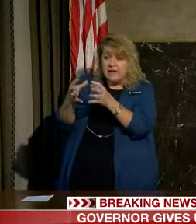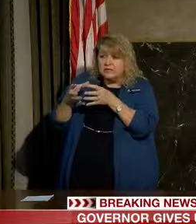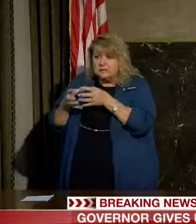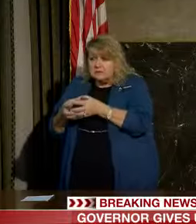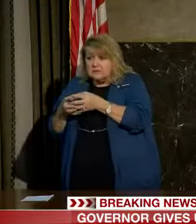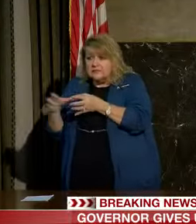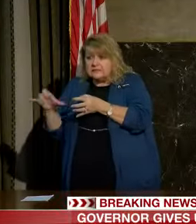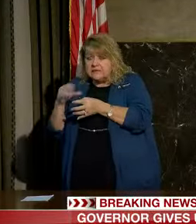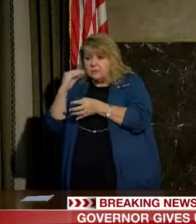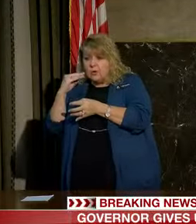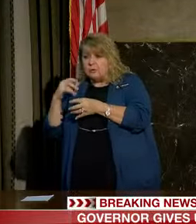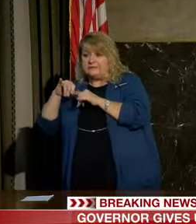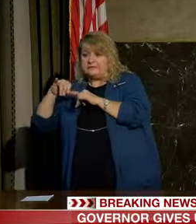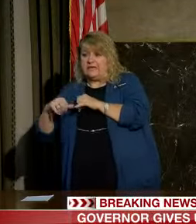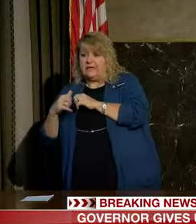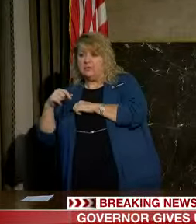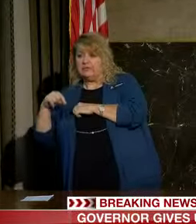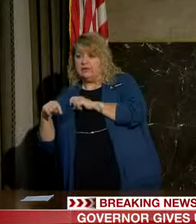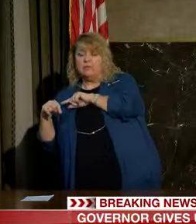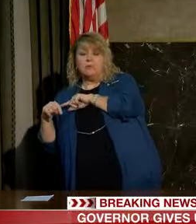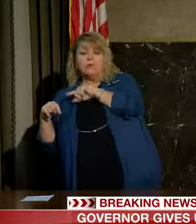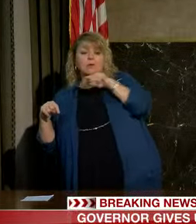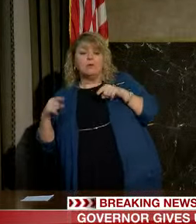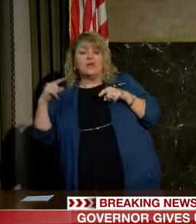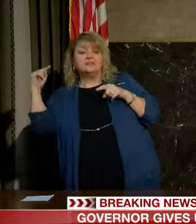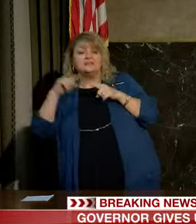conclusive yet. I think we still need another week or two of data to be